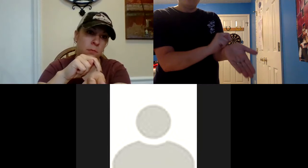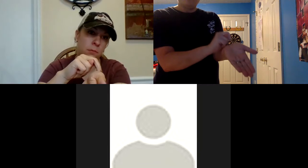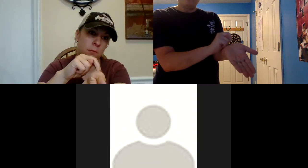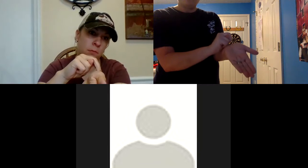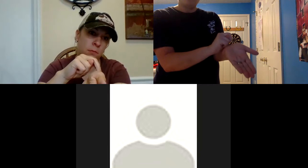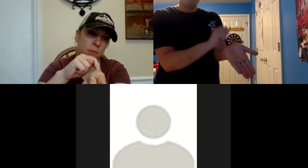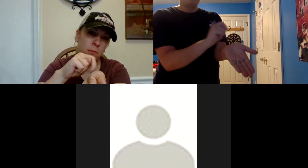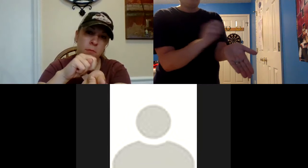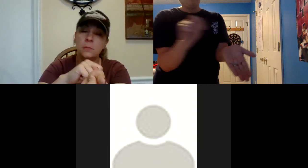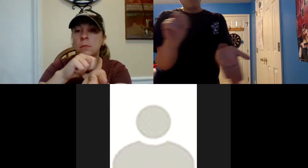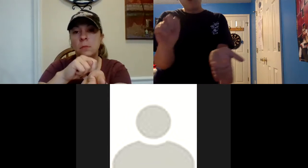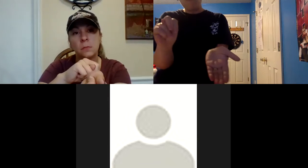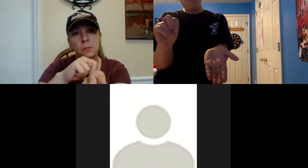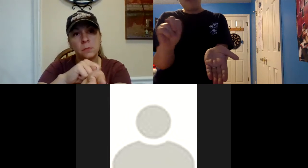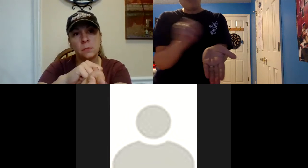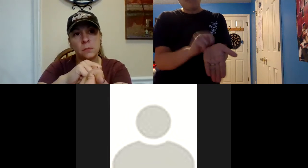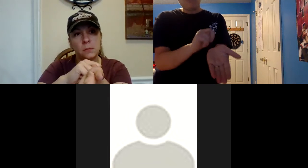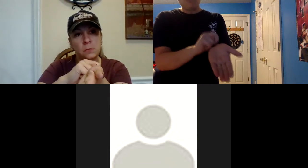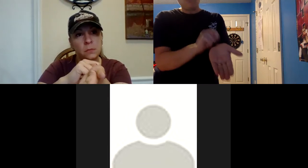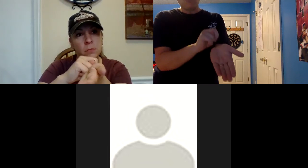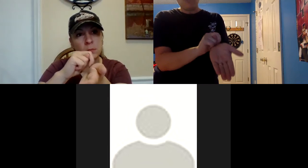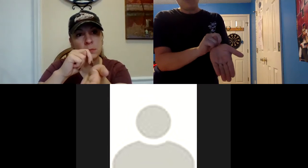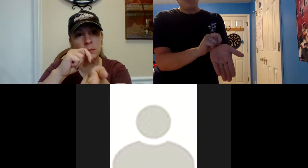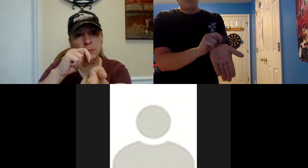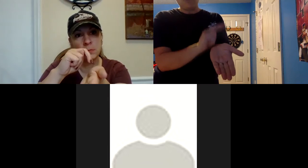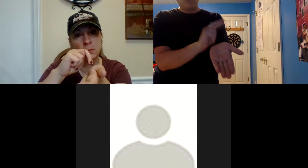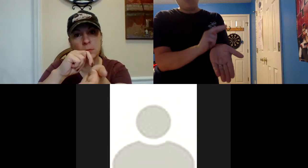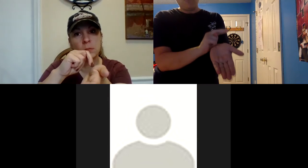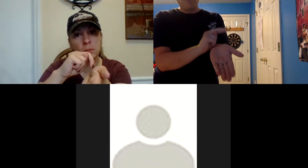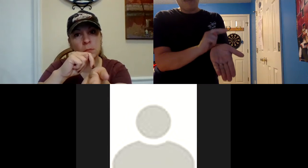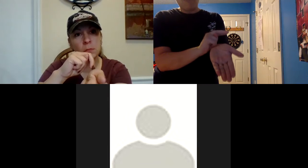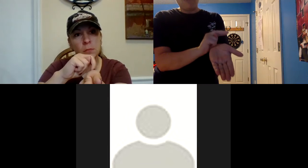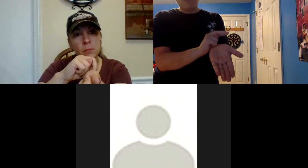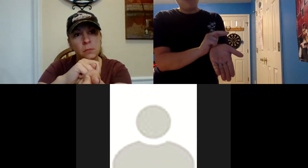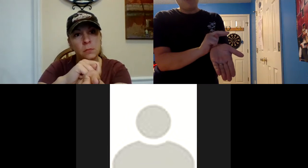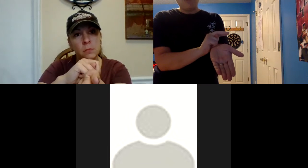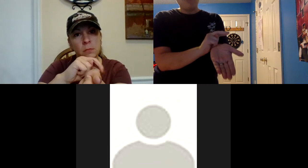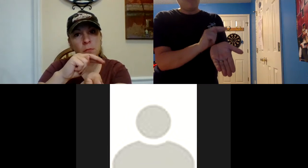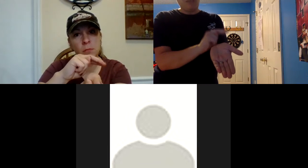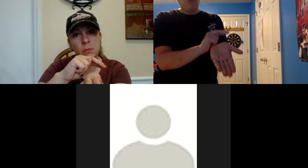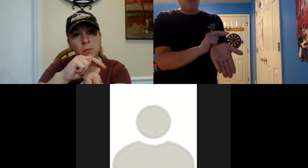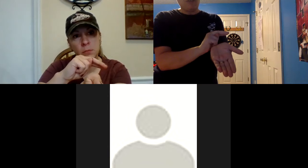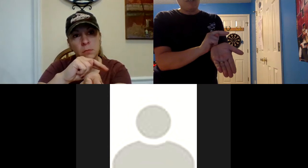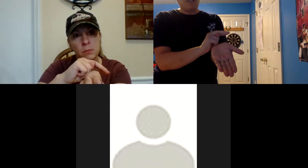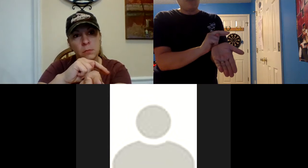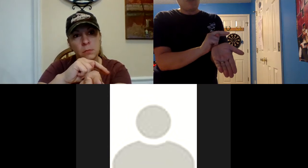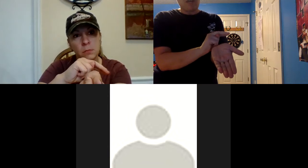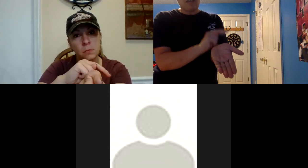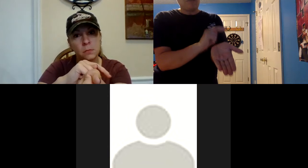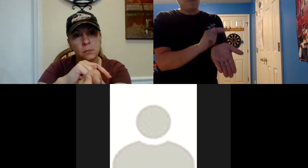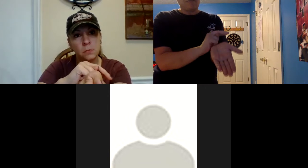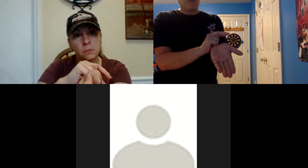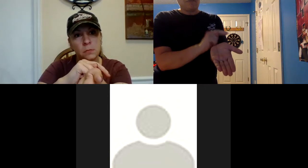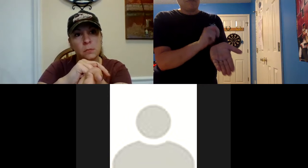yeah, nurse. You can either curve your fingers down and do nurse, or put them out and do nurse. Either one is